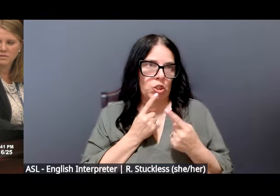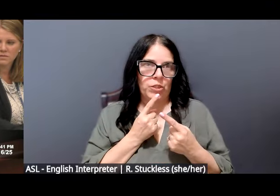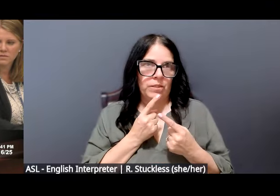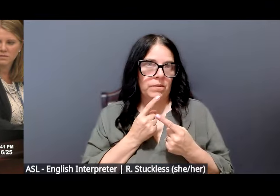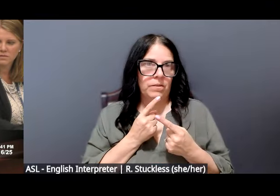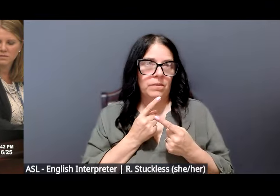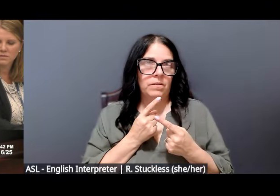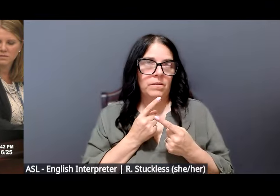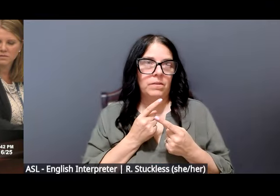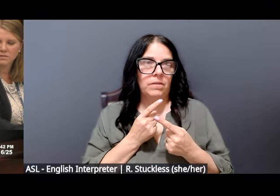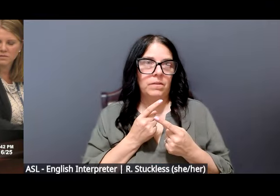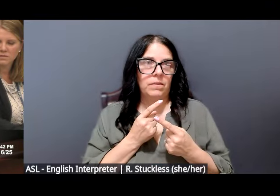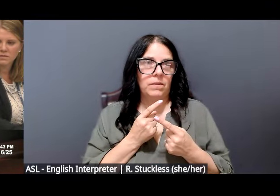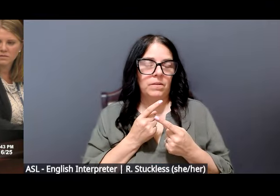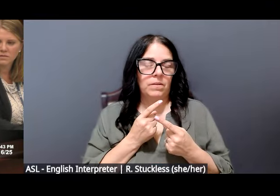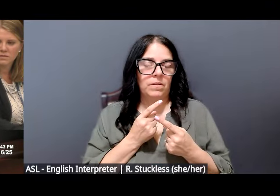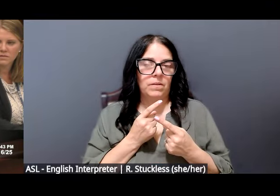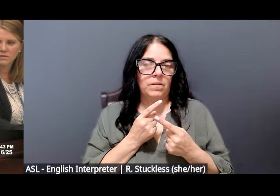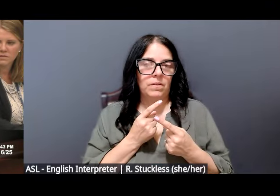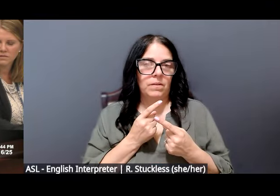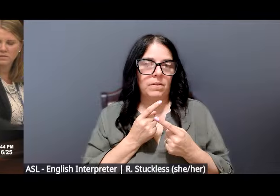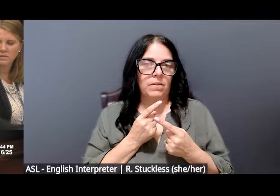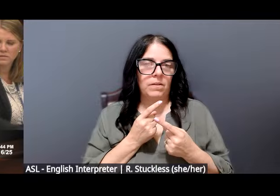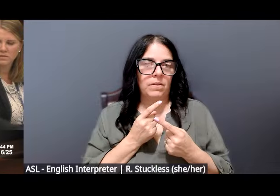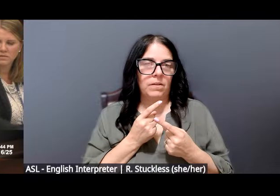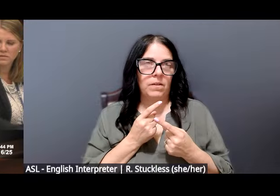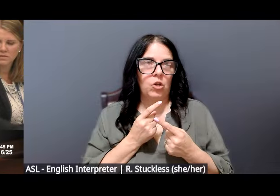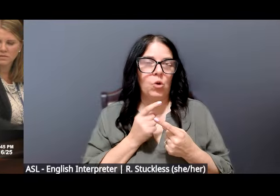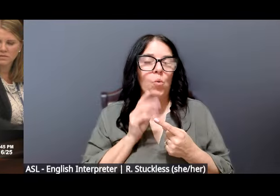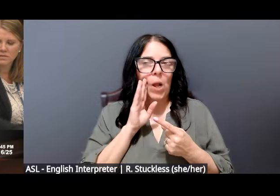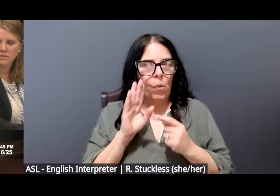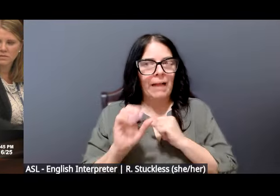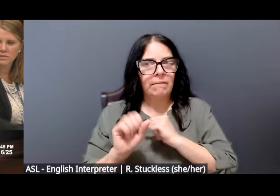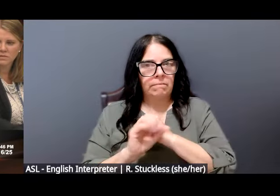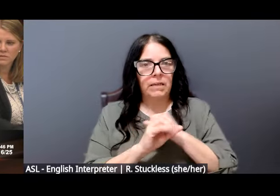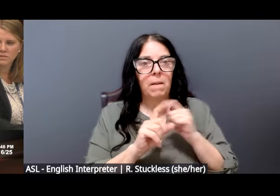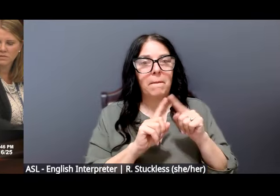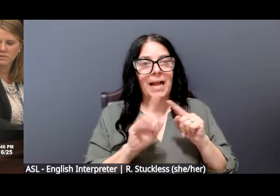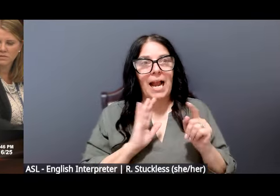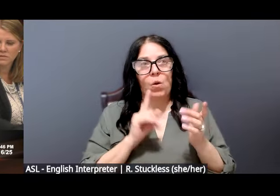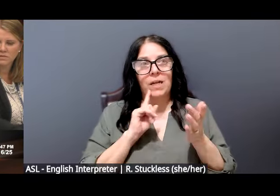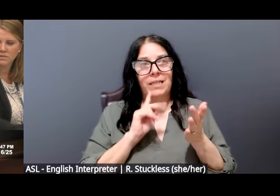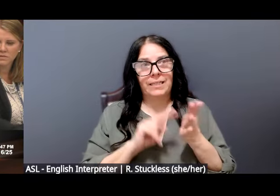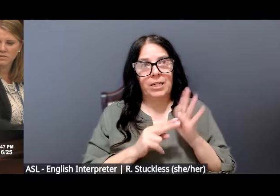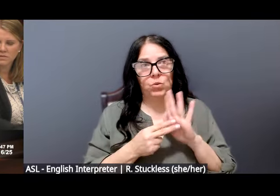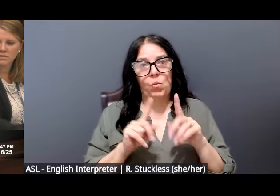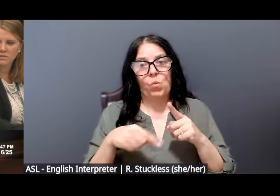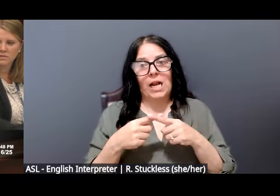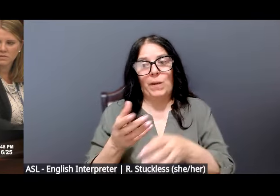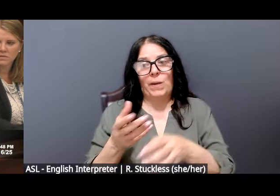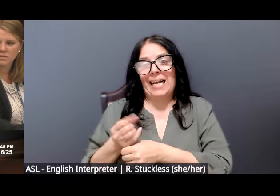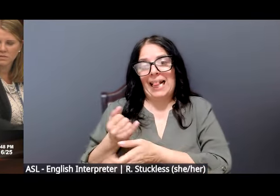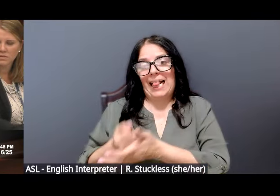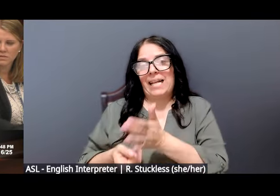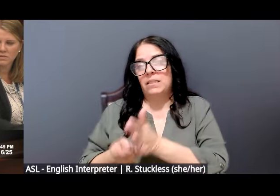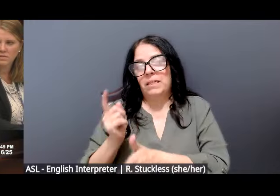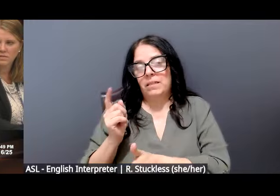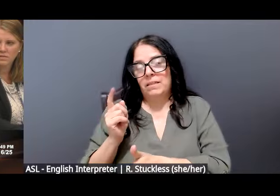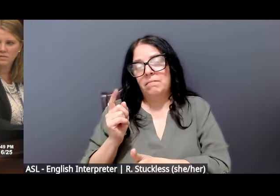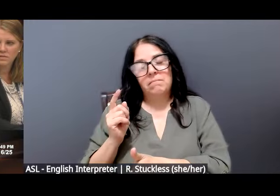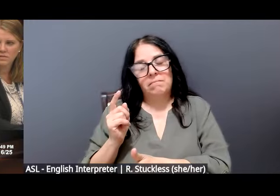We will get that out, but it is our intention that when we get something very last minute, that we will not accept it. I won't